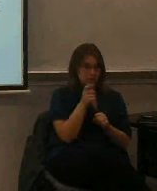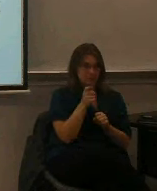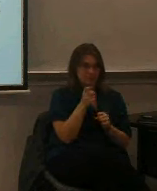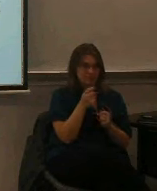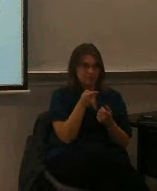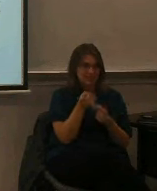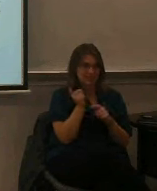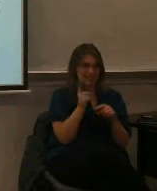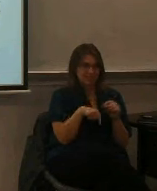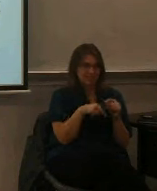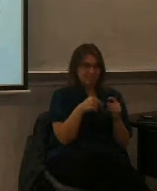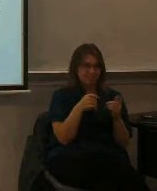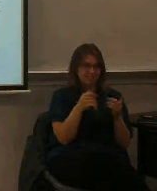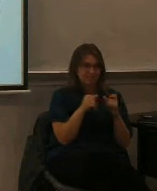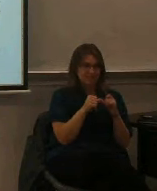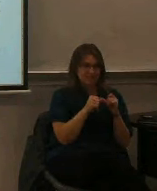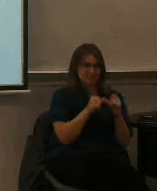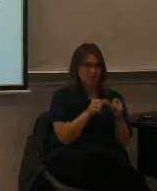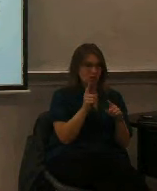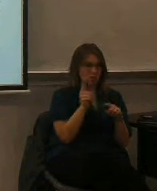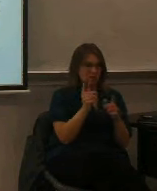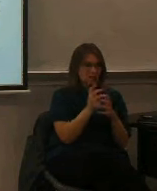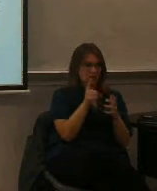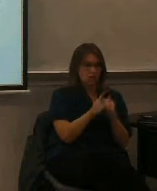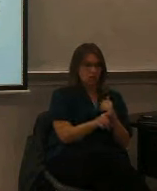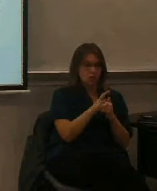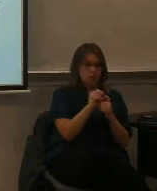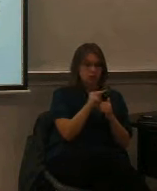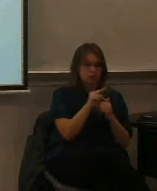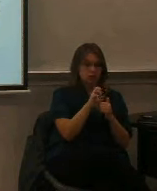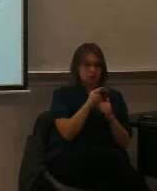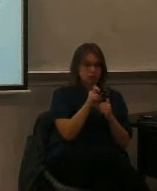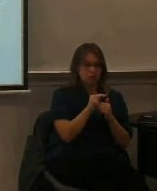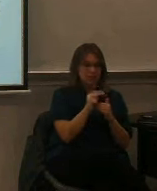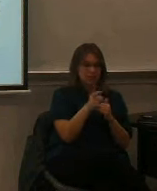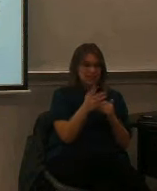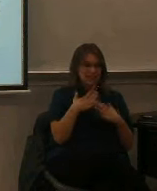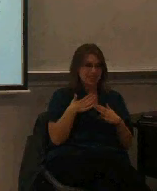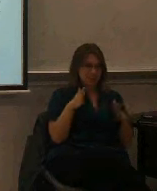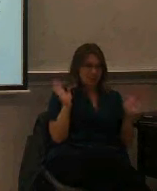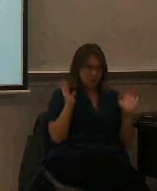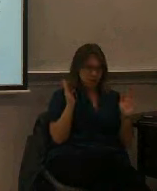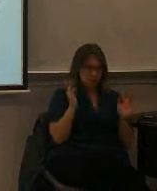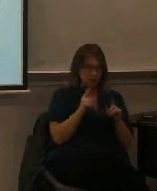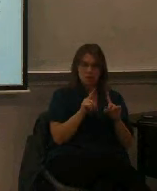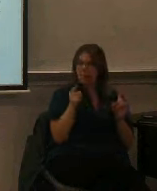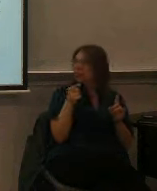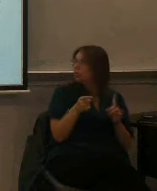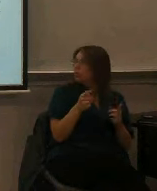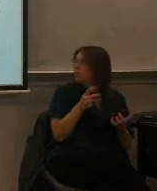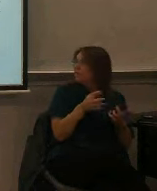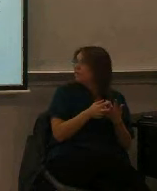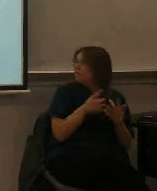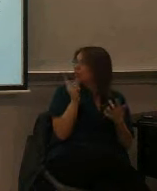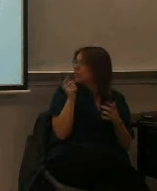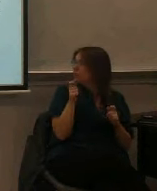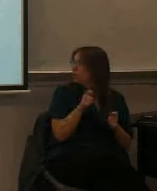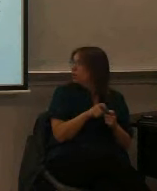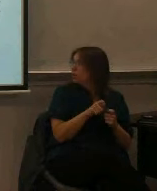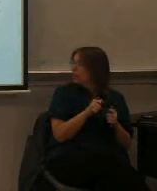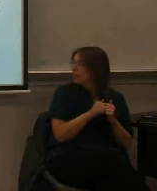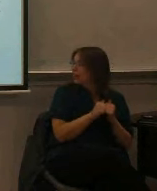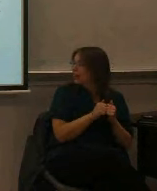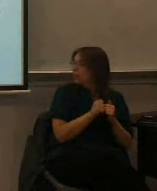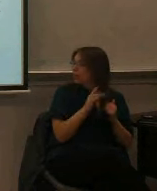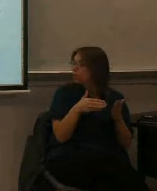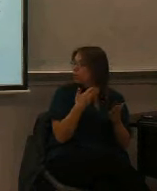just, they can't, it's such a low concentration, they give up. But you fit this point here, and then they